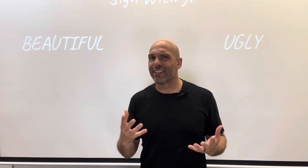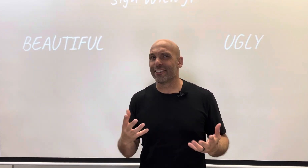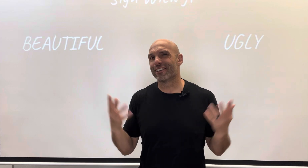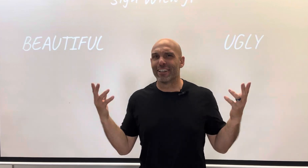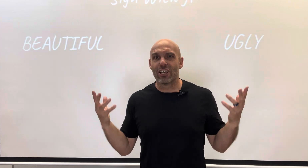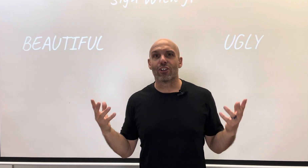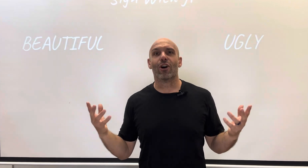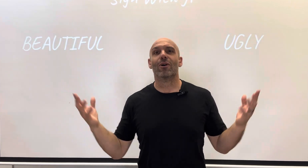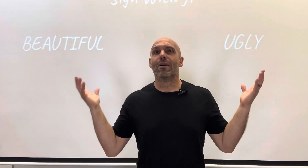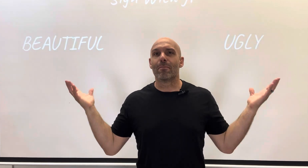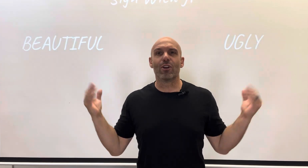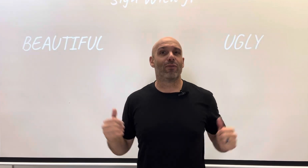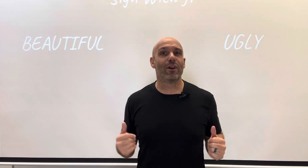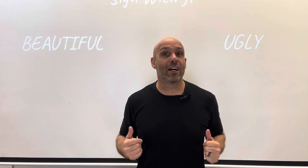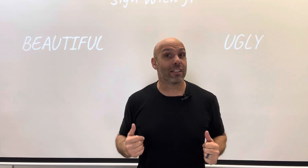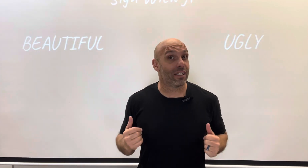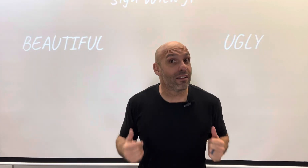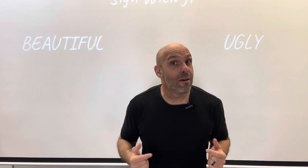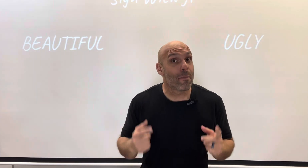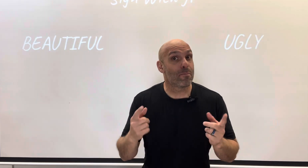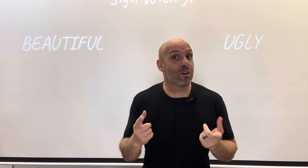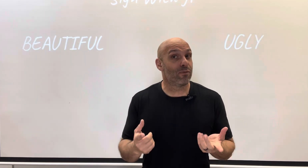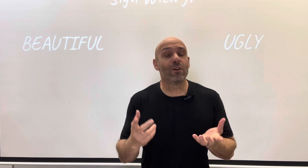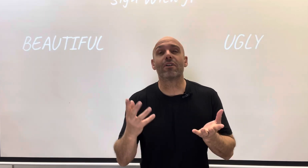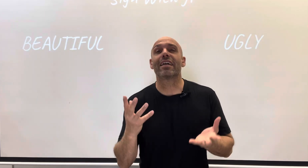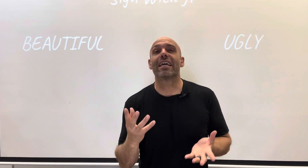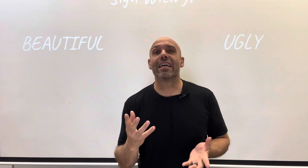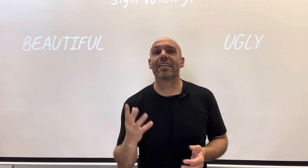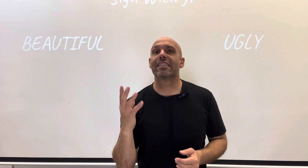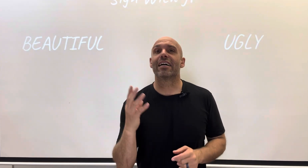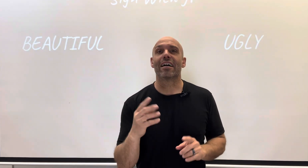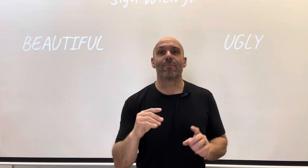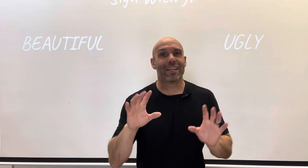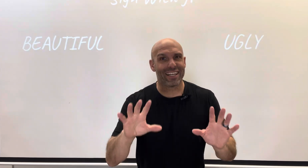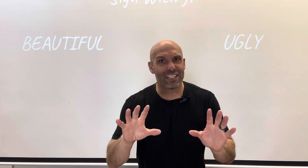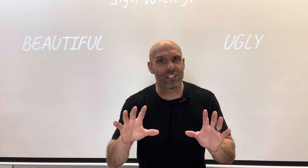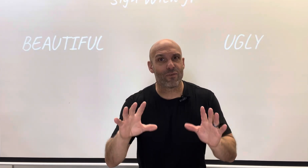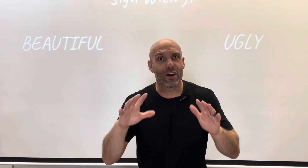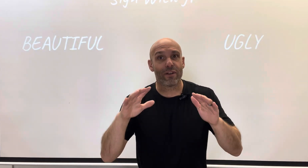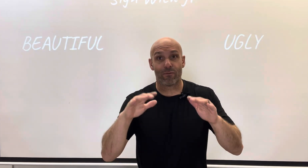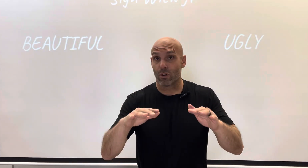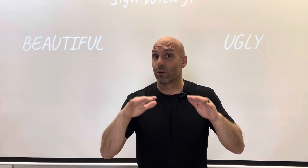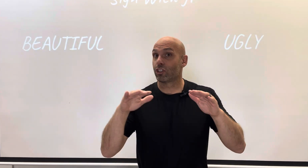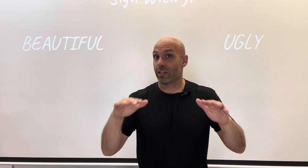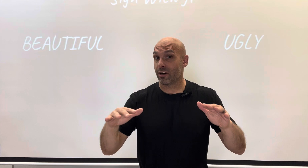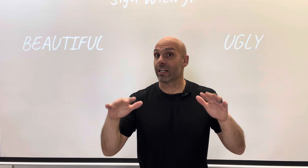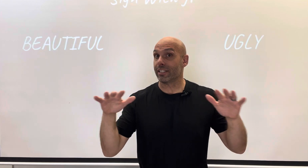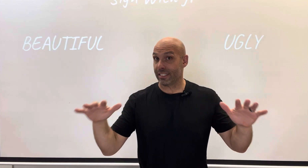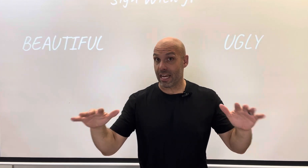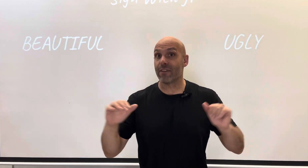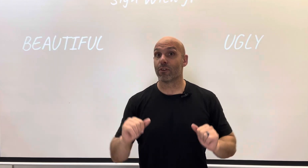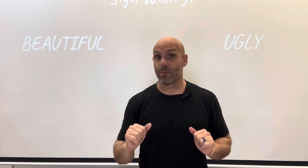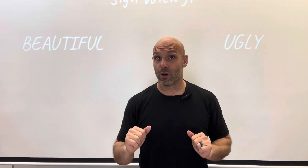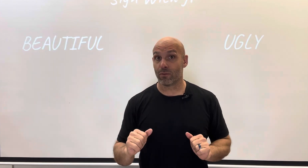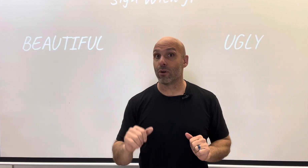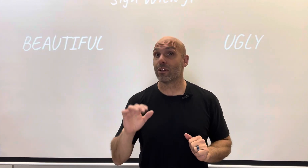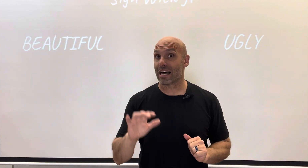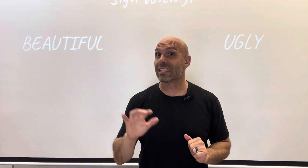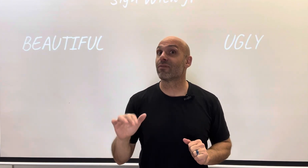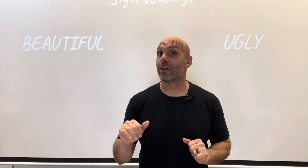colors. So beautiful and ugly. Beautiful is, and again, this is a very formal generic sign for beautiful. Lots of